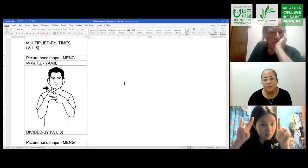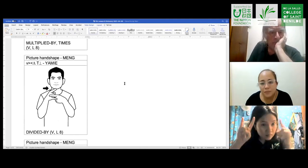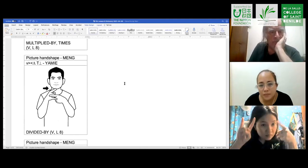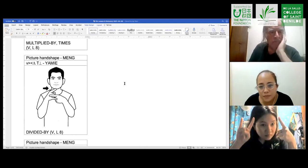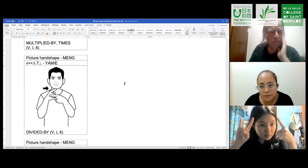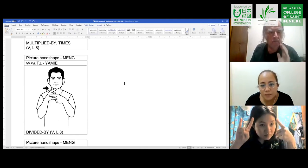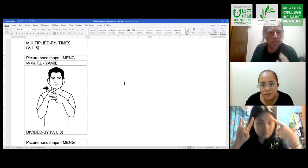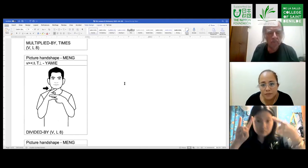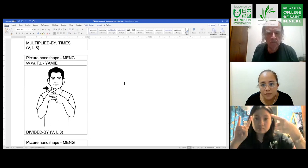Now it's the